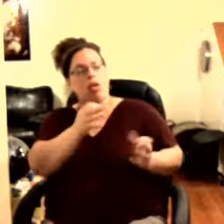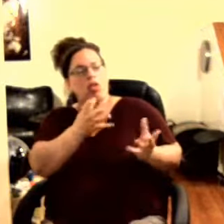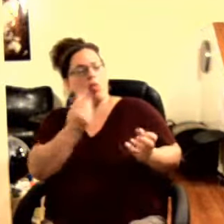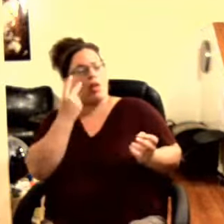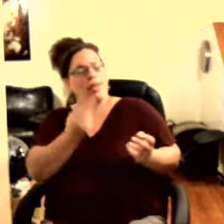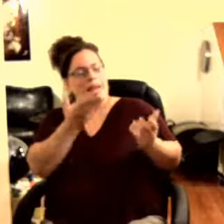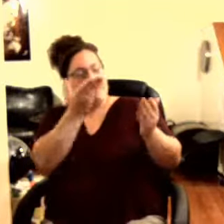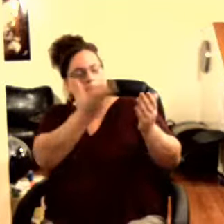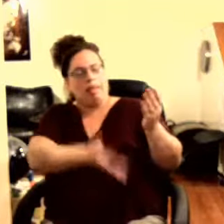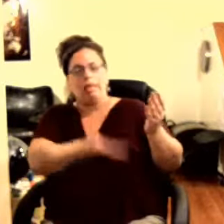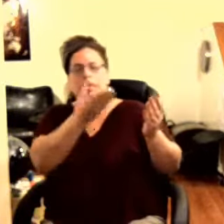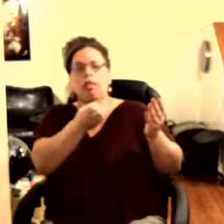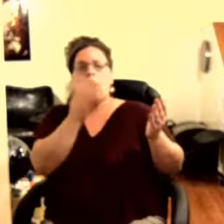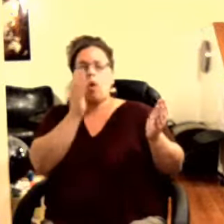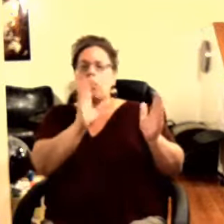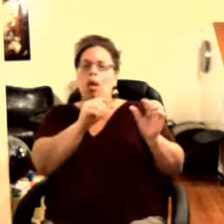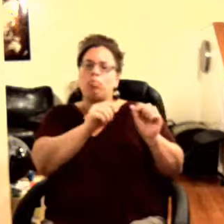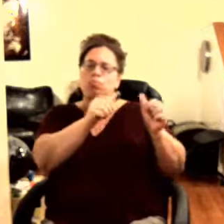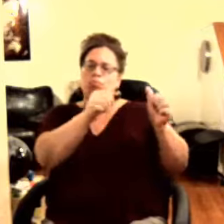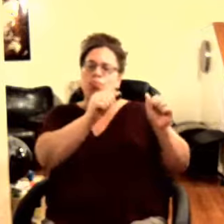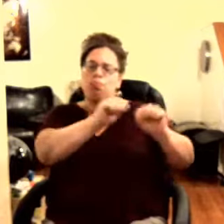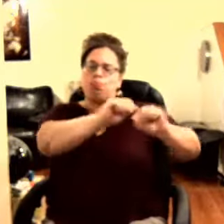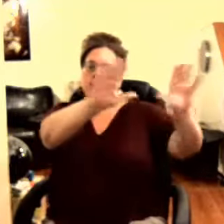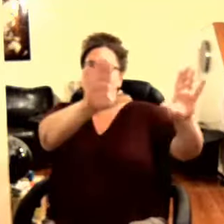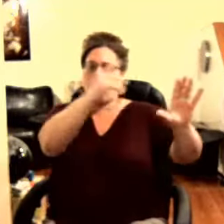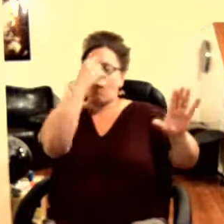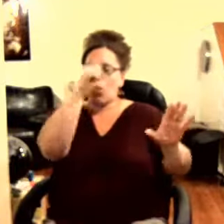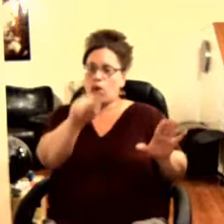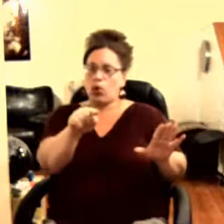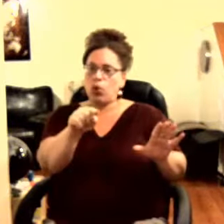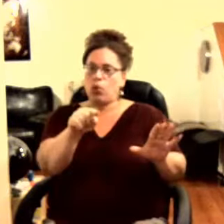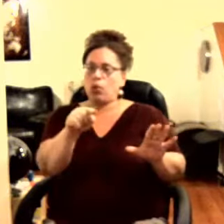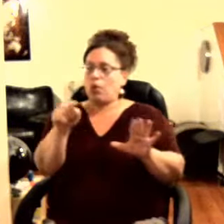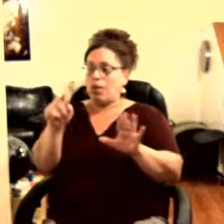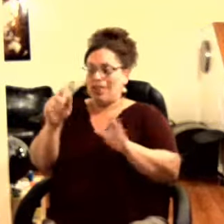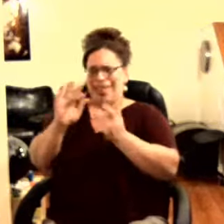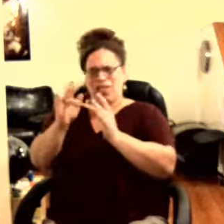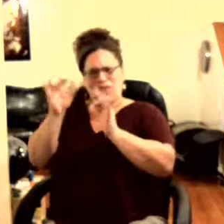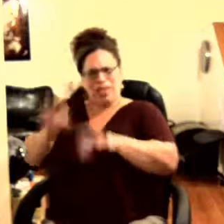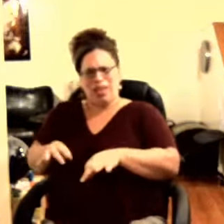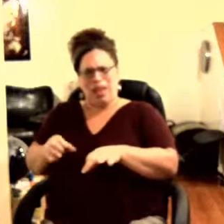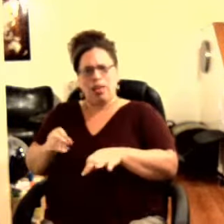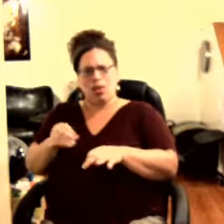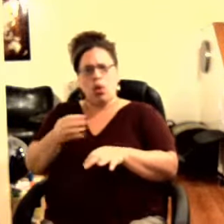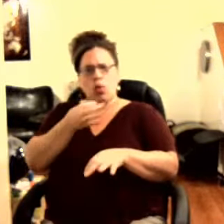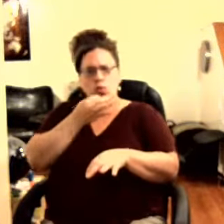said, it'll be very hard for people to watch or consume something that has not, in some sense, been tailored for them.